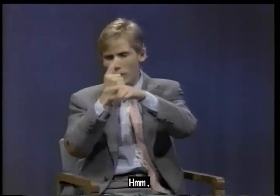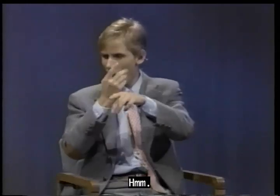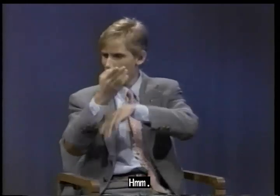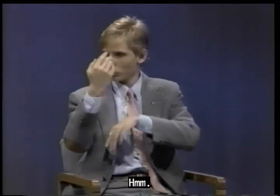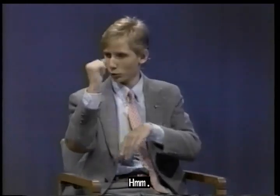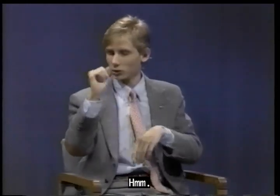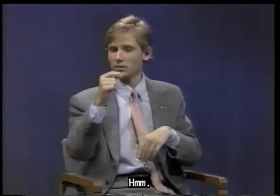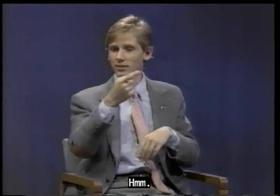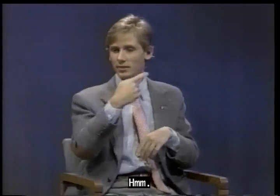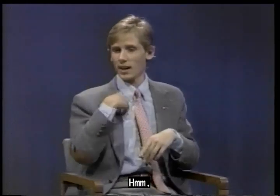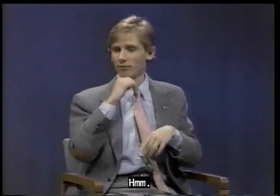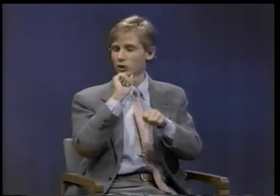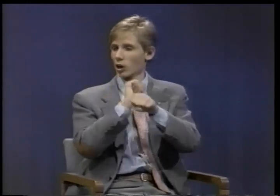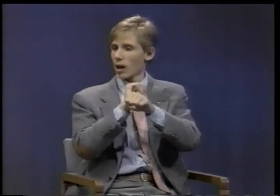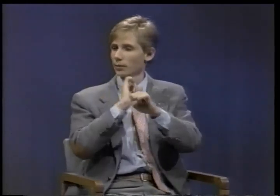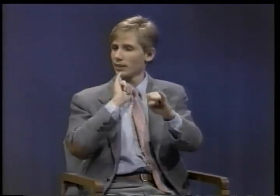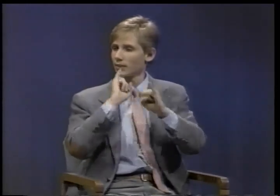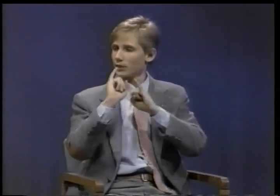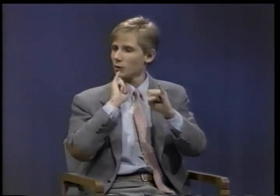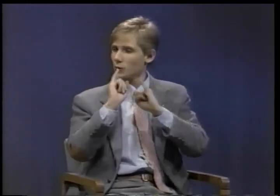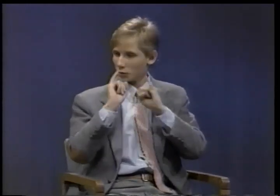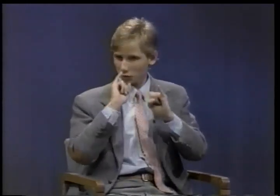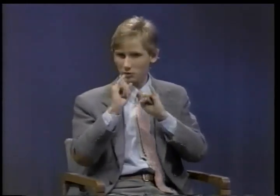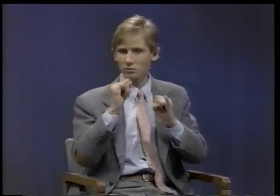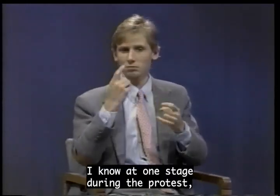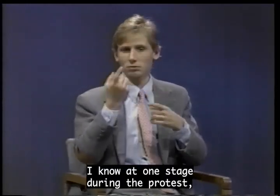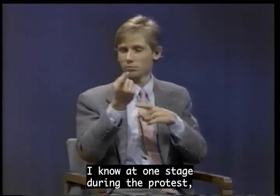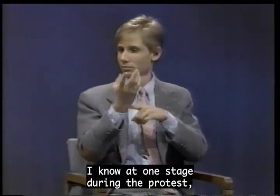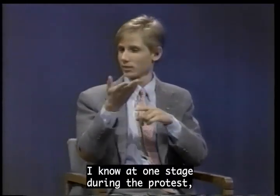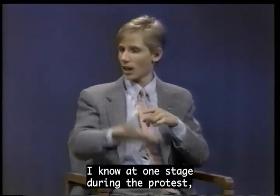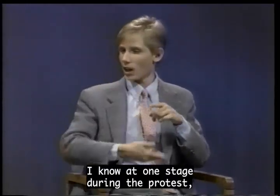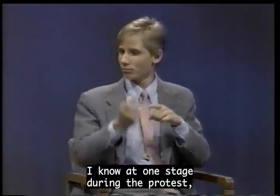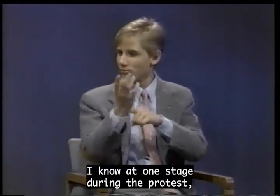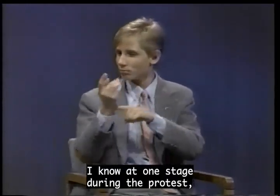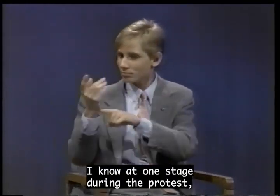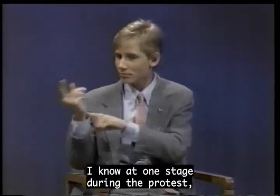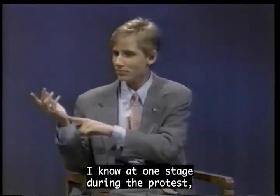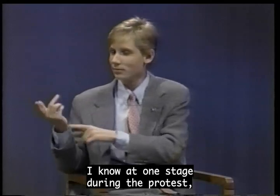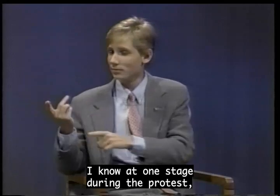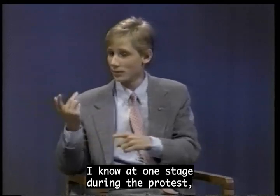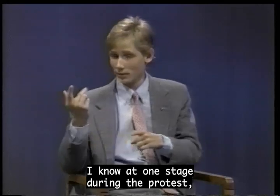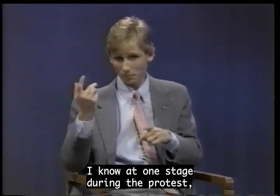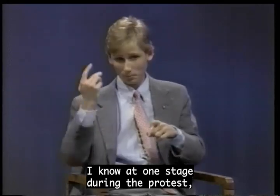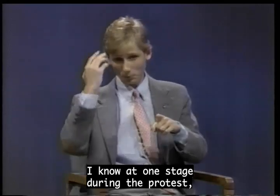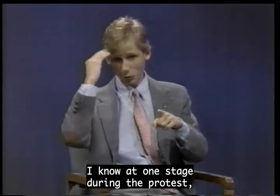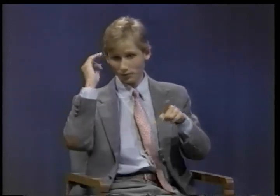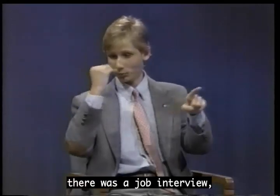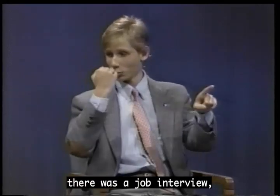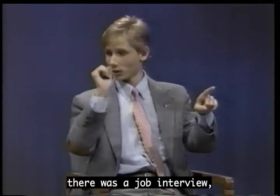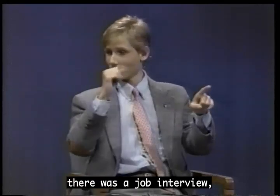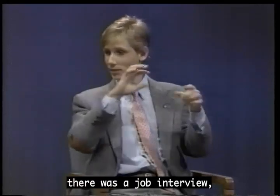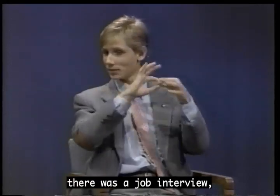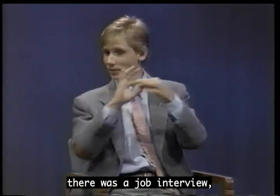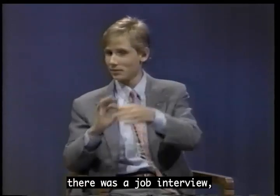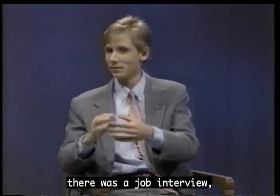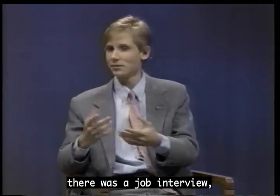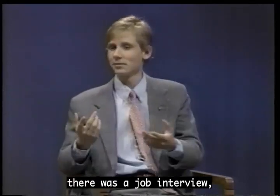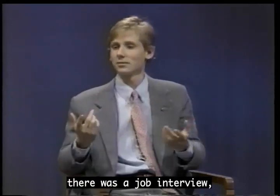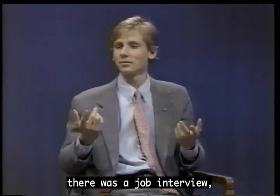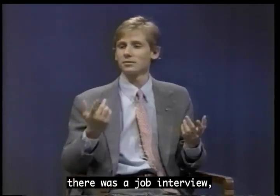I know at one stage during the protest, there was a job interview. And I think perhaps people were